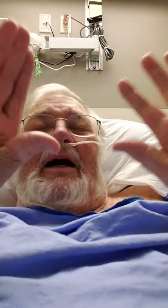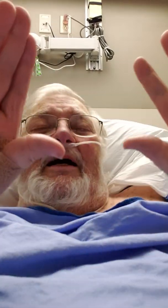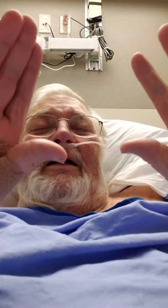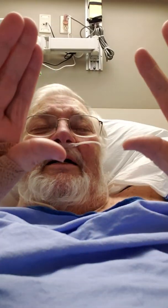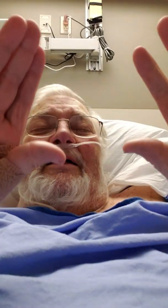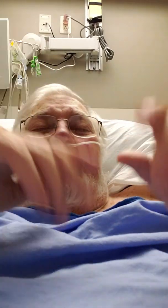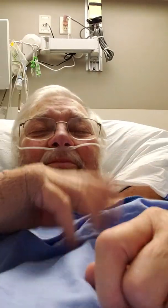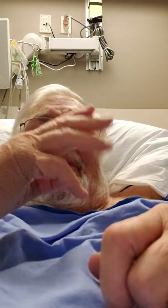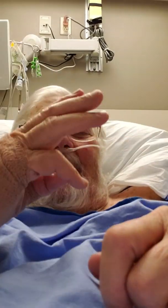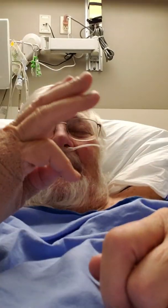I'm